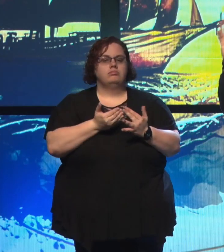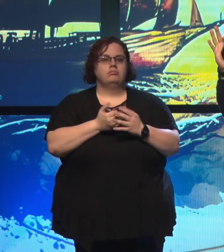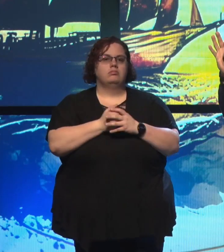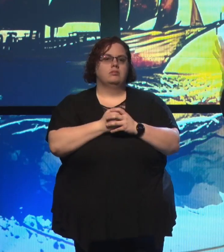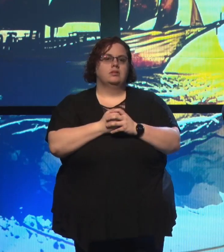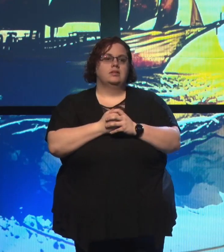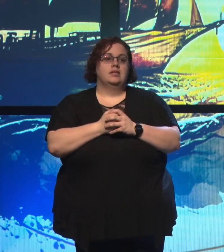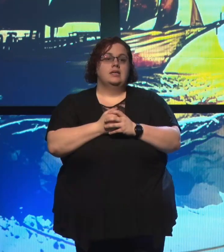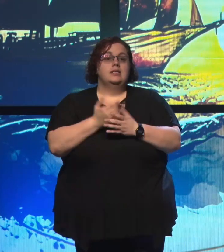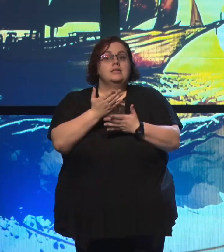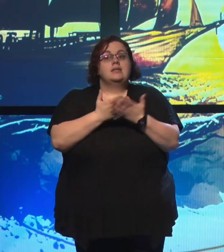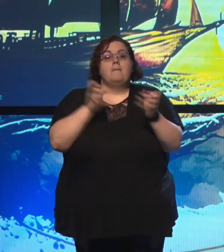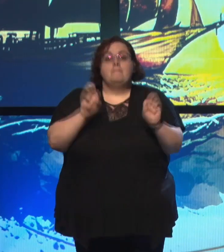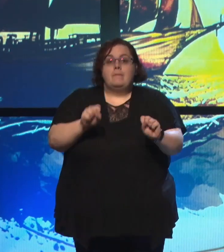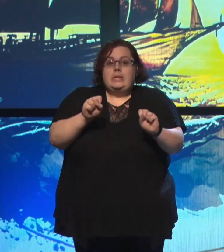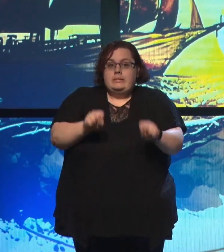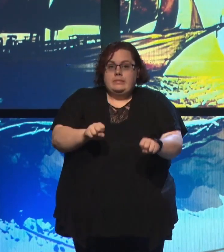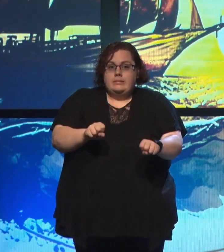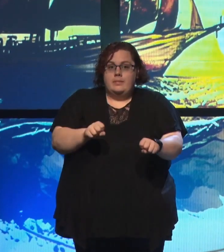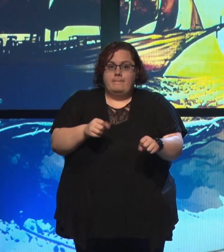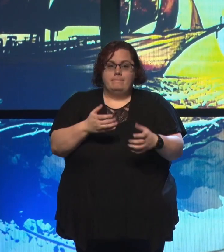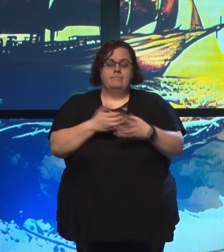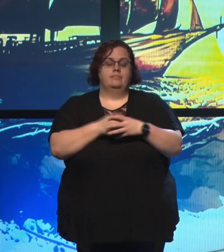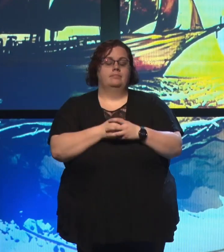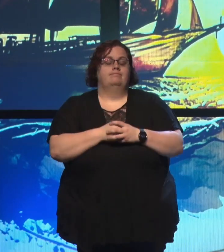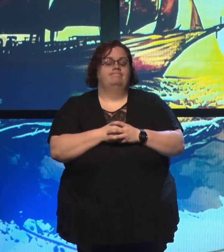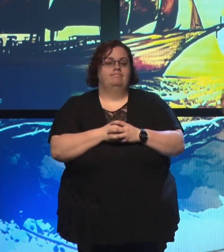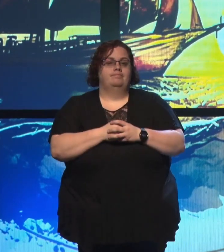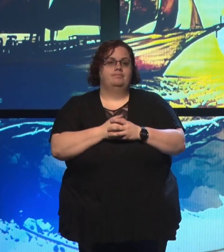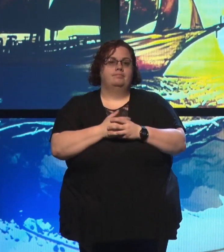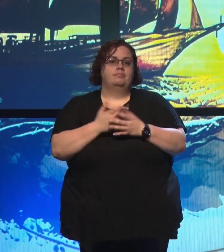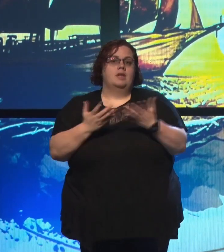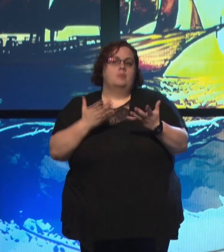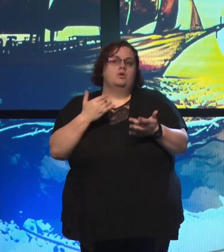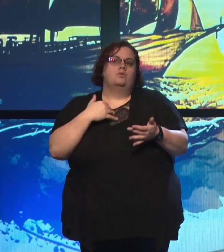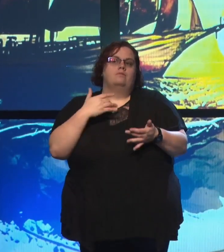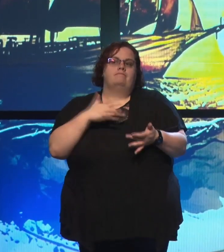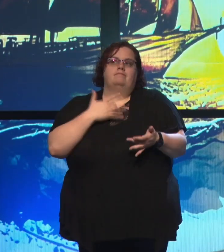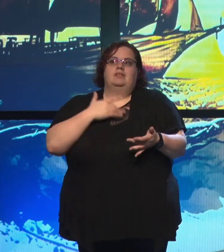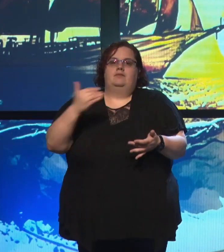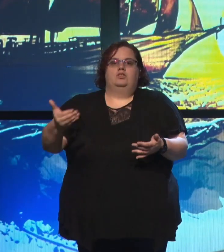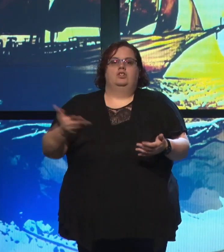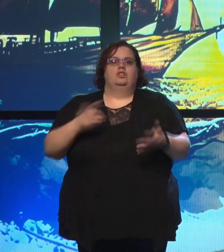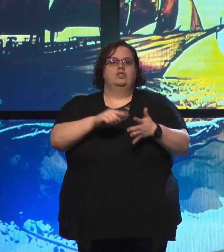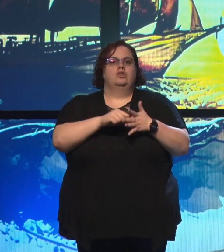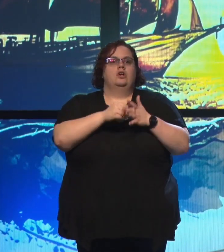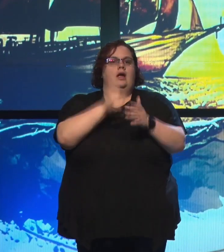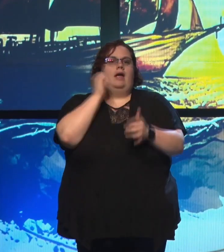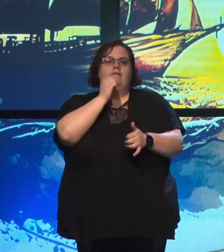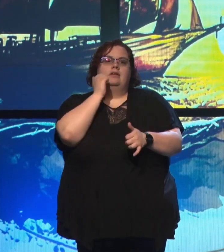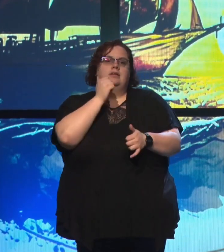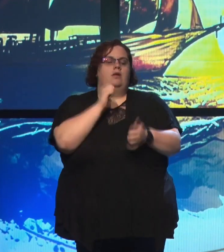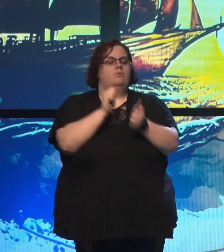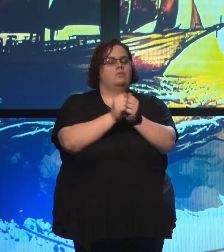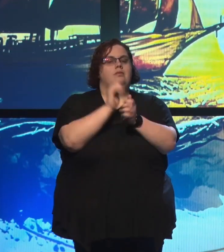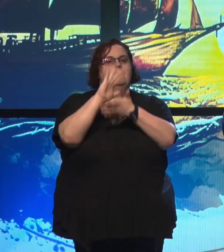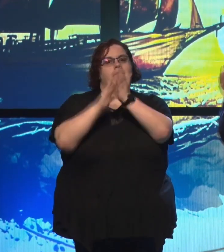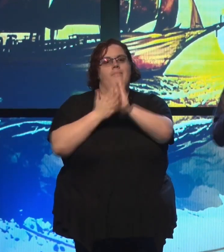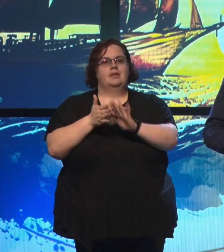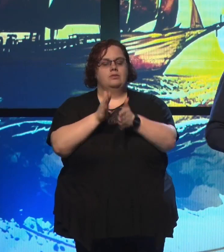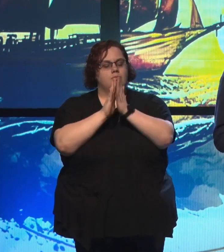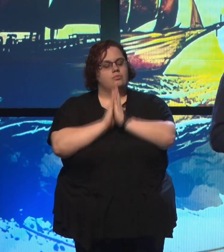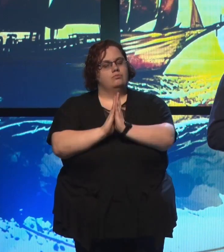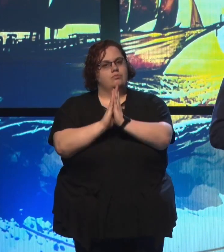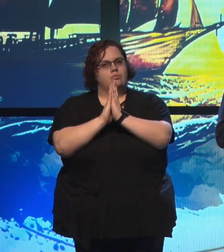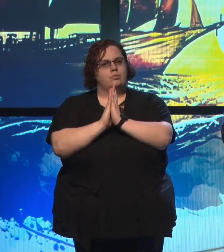Some possibilities. Maybe you sense an invitation to just start every day this week with that serenity prayer, some form